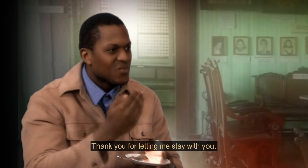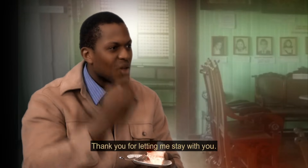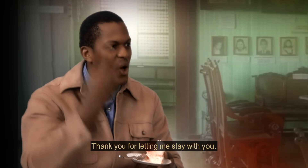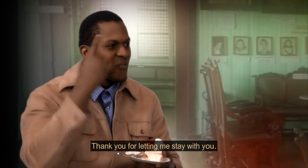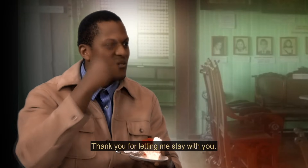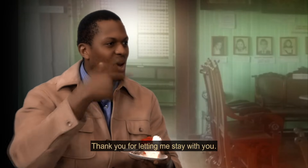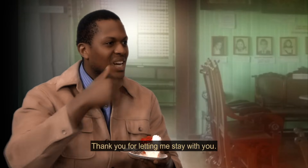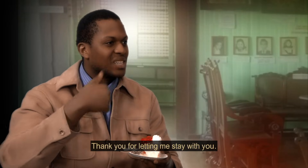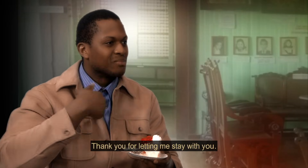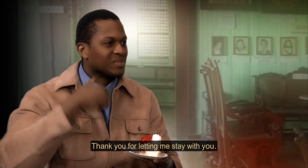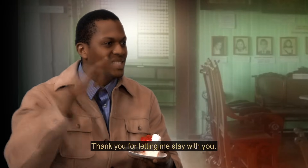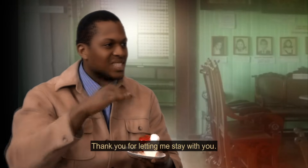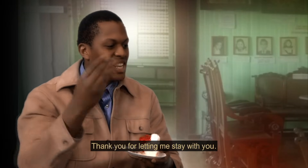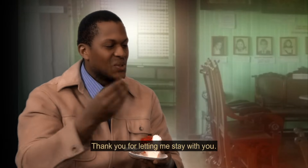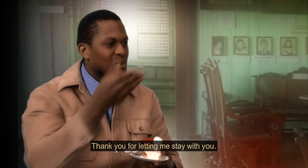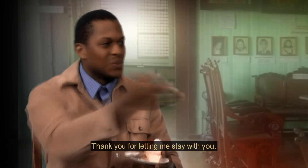Thank you for letting me stay with you.